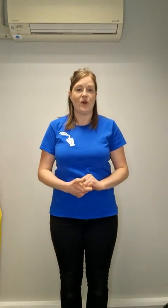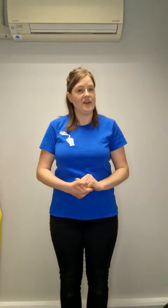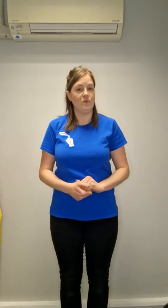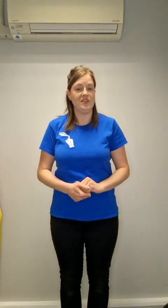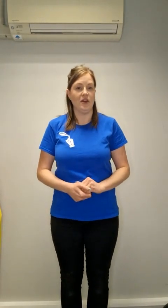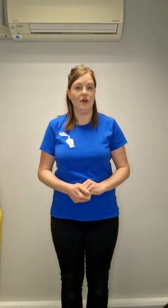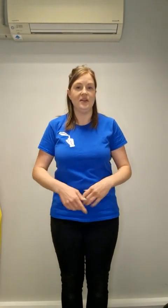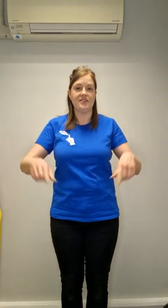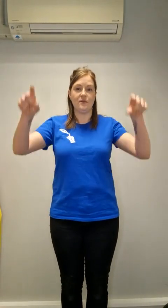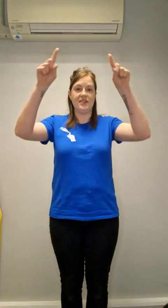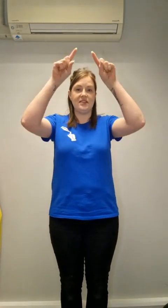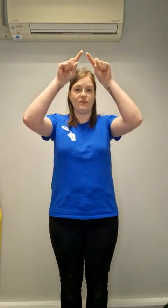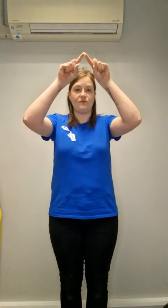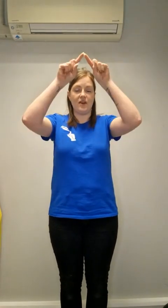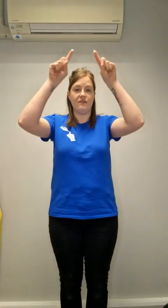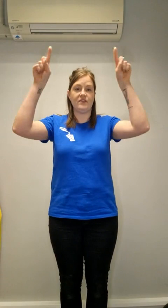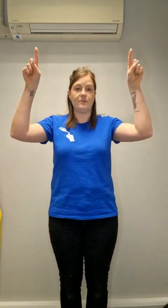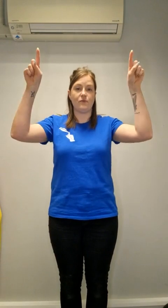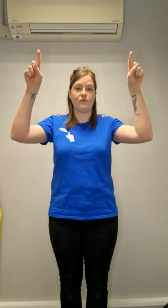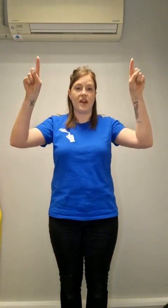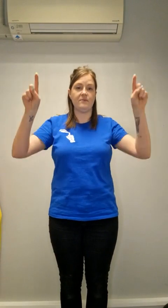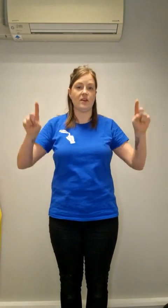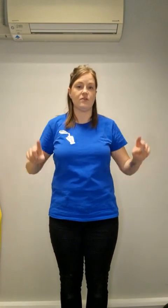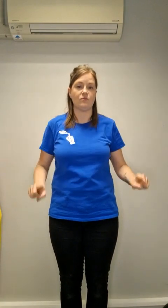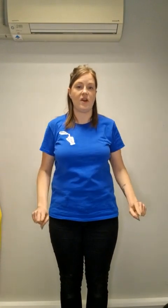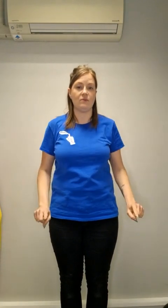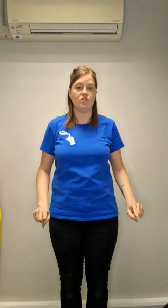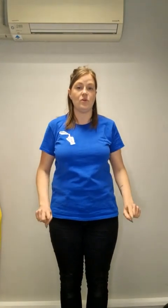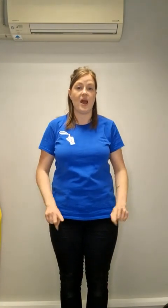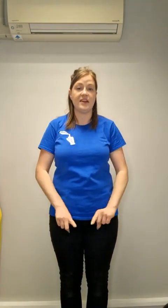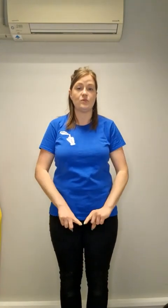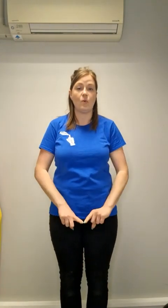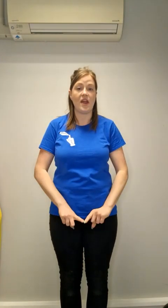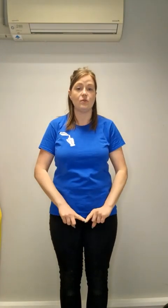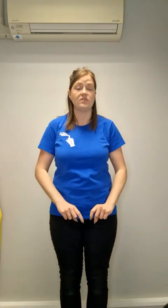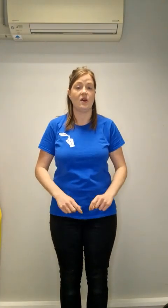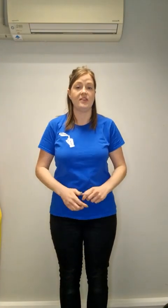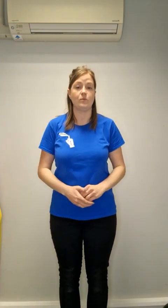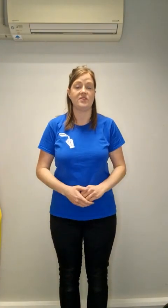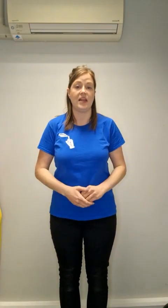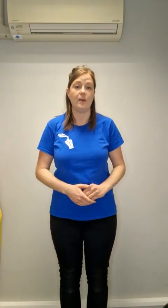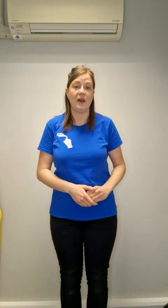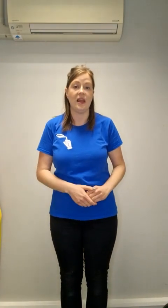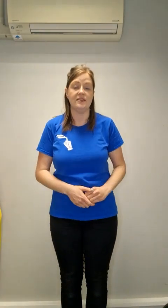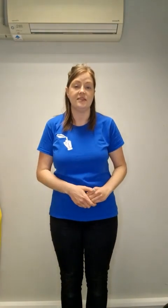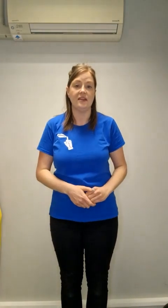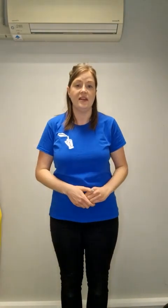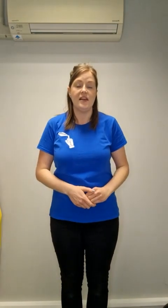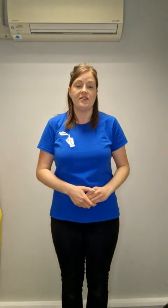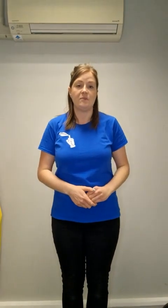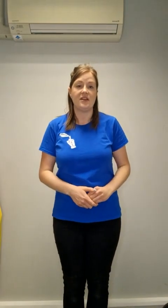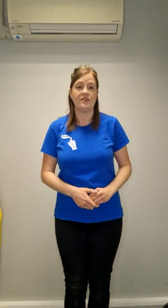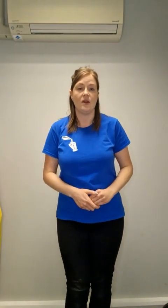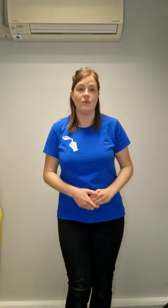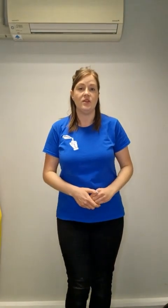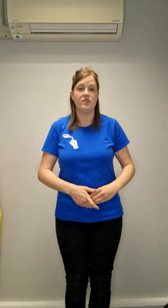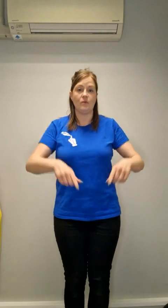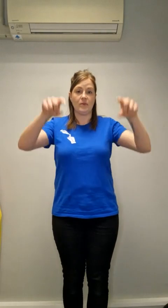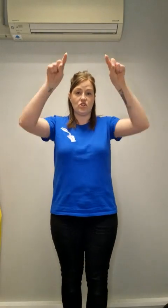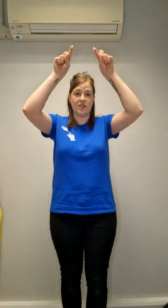signing window. So this is an invisible frame that goes around you, and it's where your signs will take place. So my signing window will be just